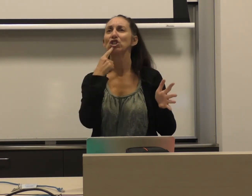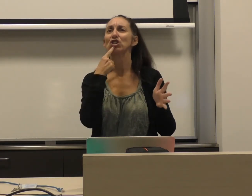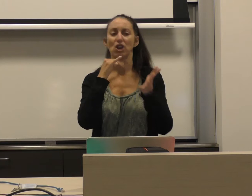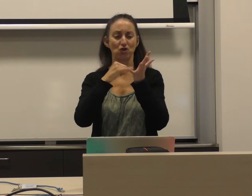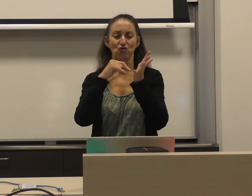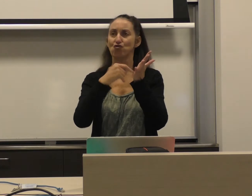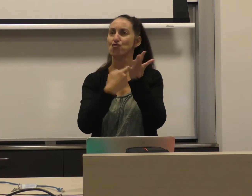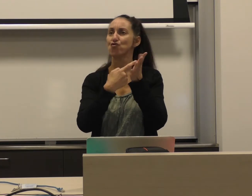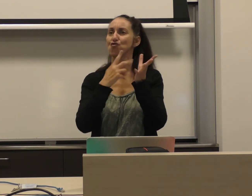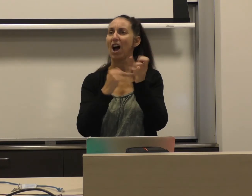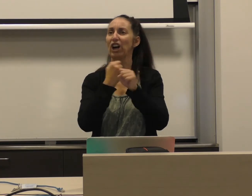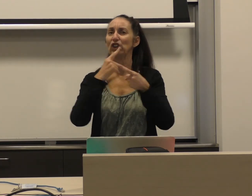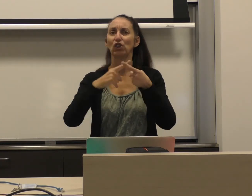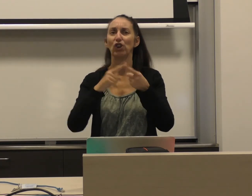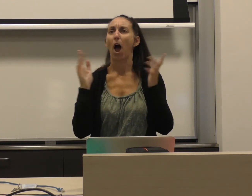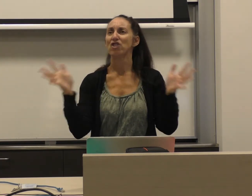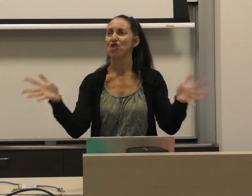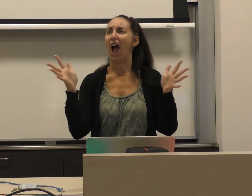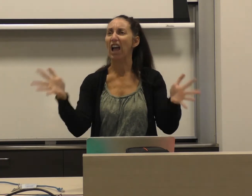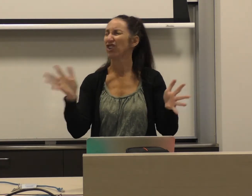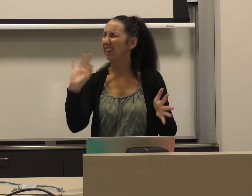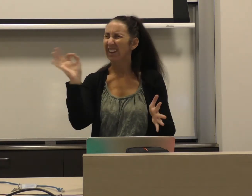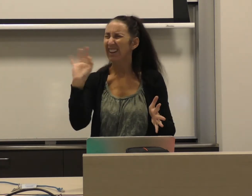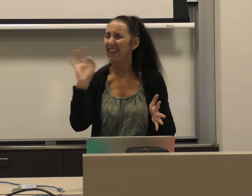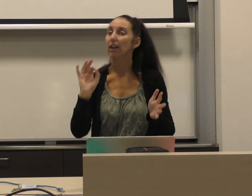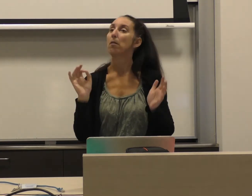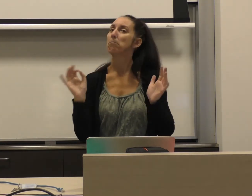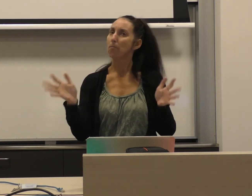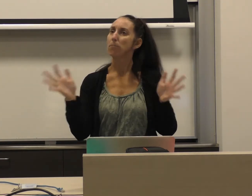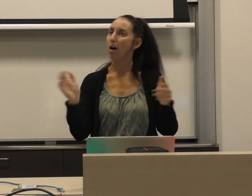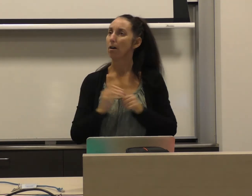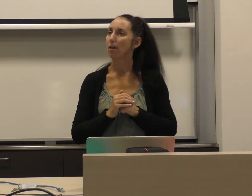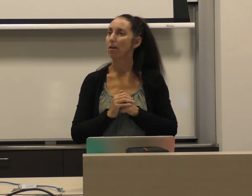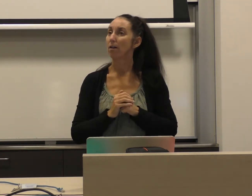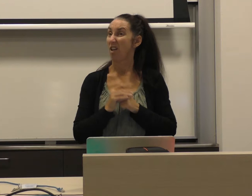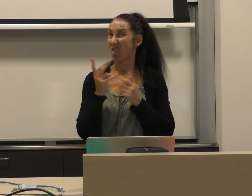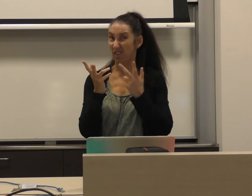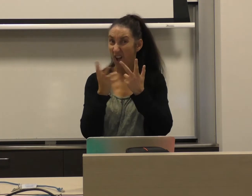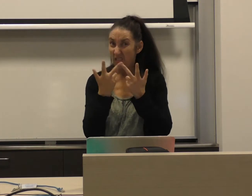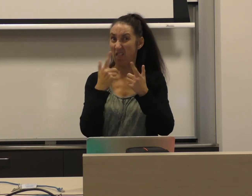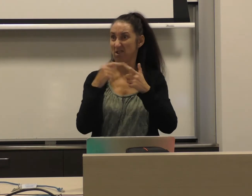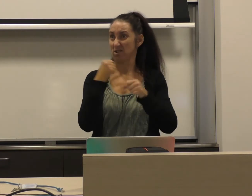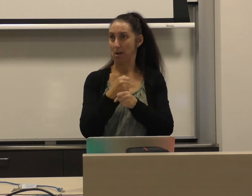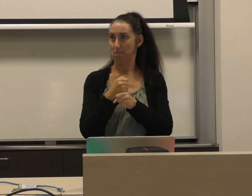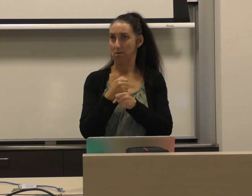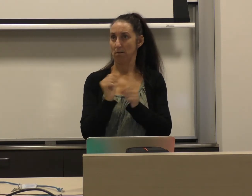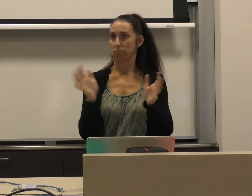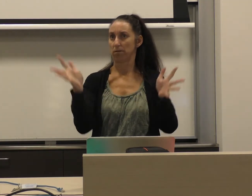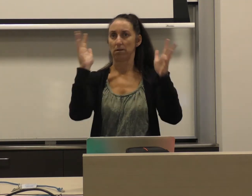you never use the English word that could be associated with that sign, such as strange. So that's